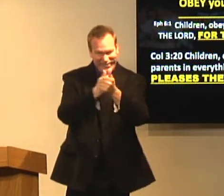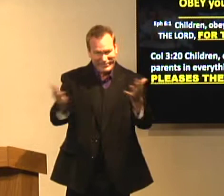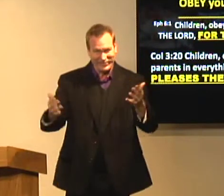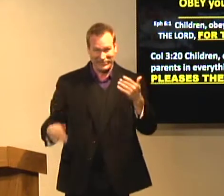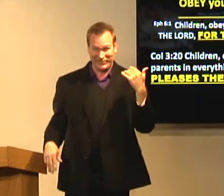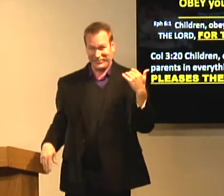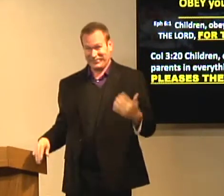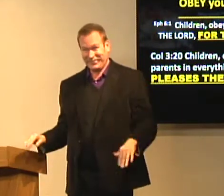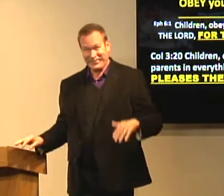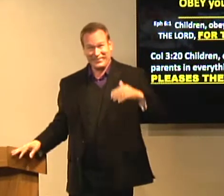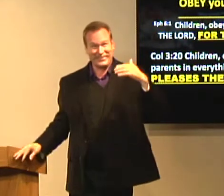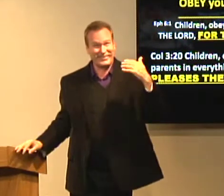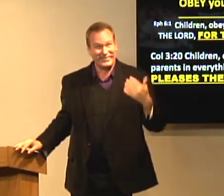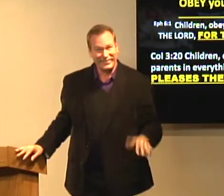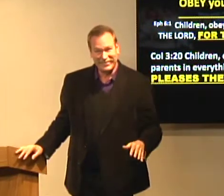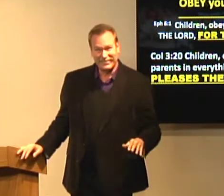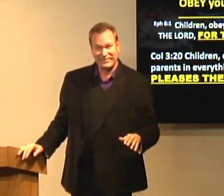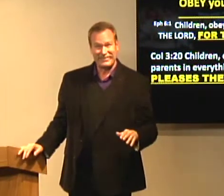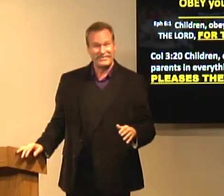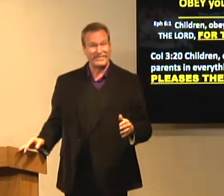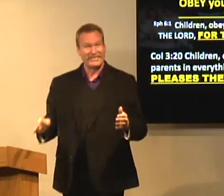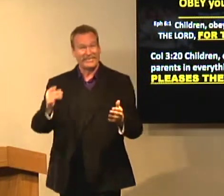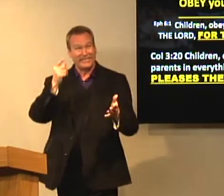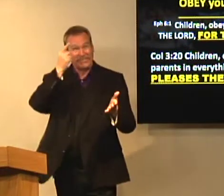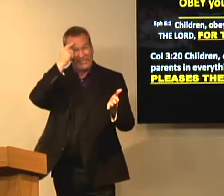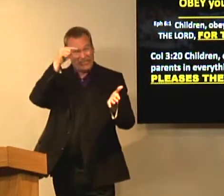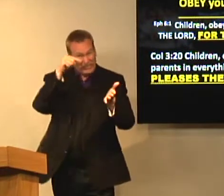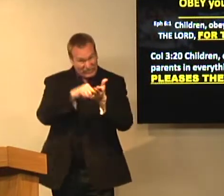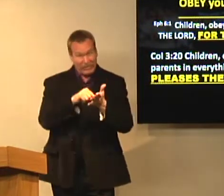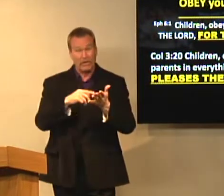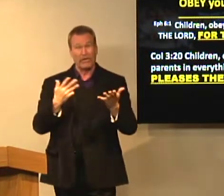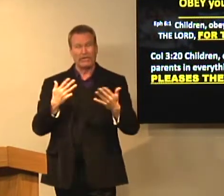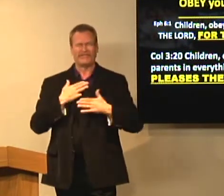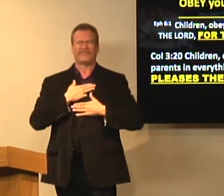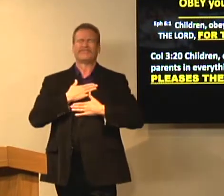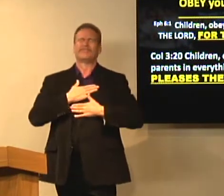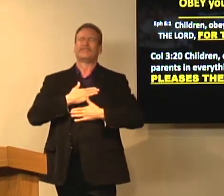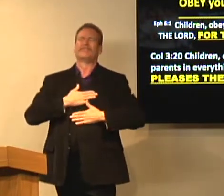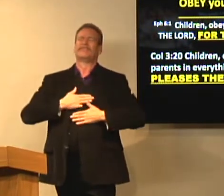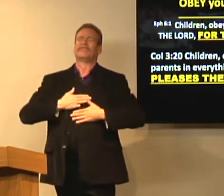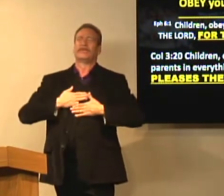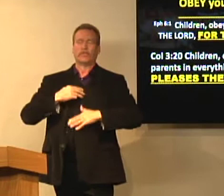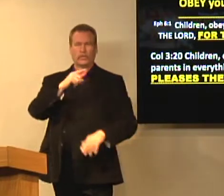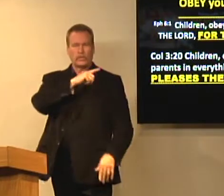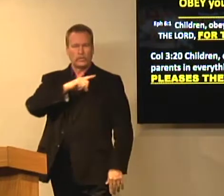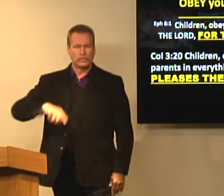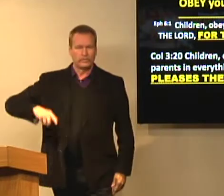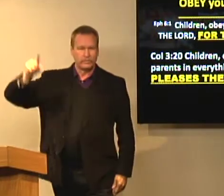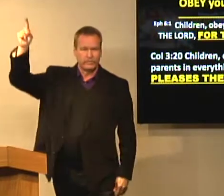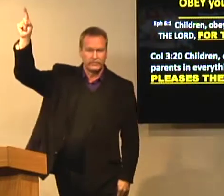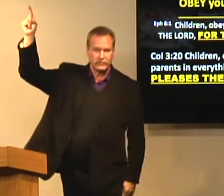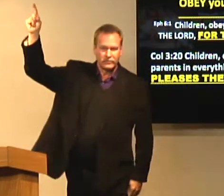It's not limited, like what you want to please them in. Obey your parents in everything, for this pleases the Lord.